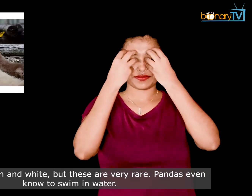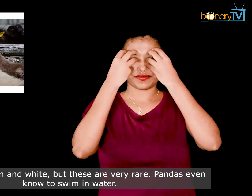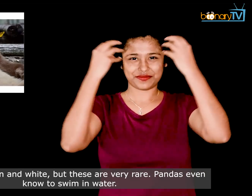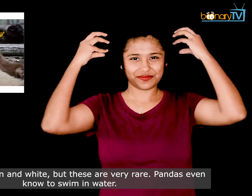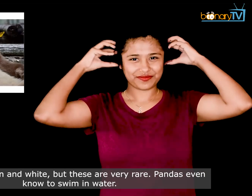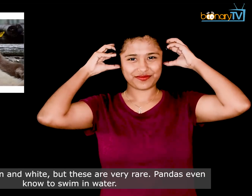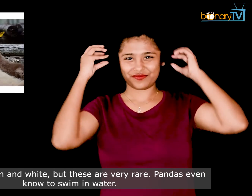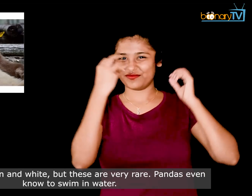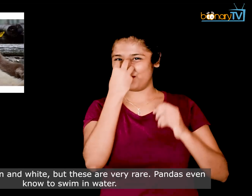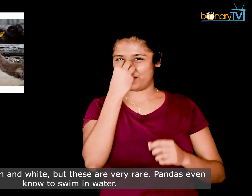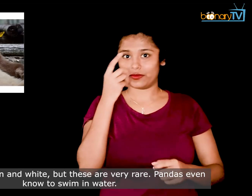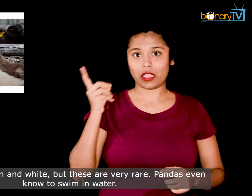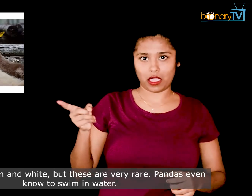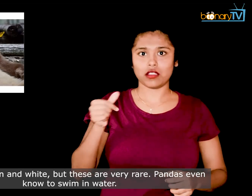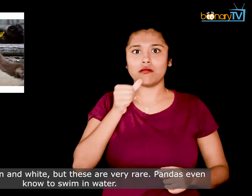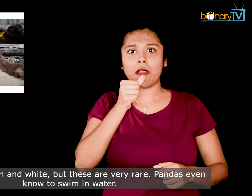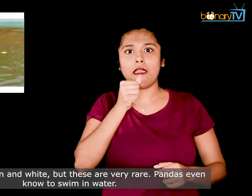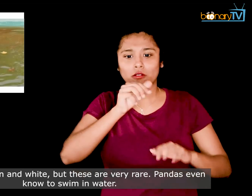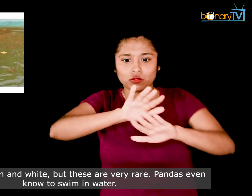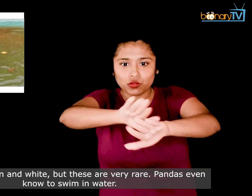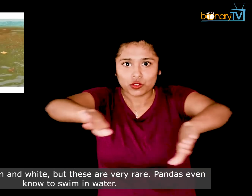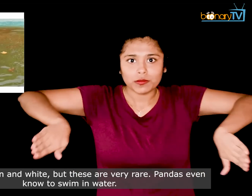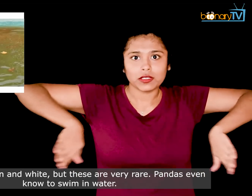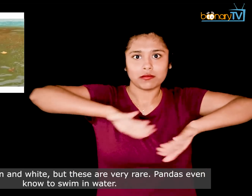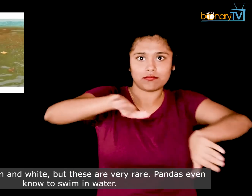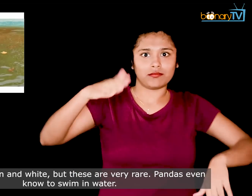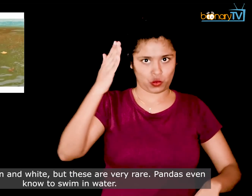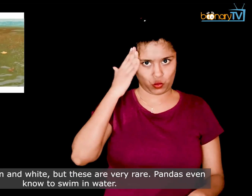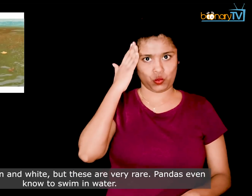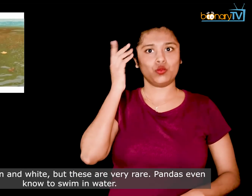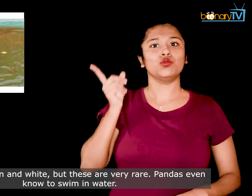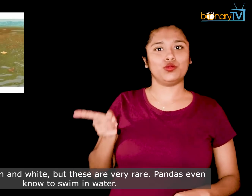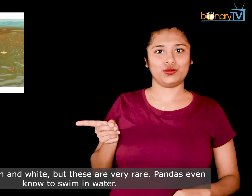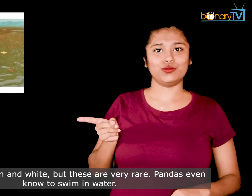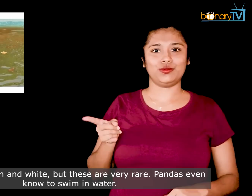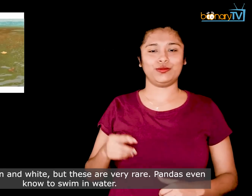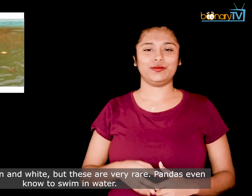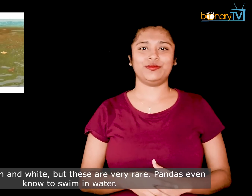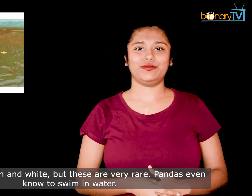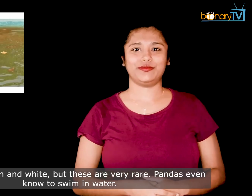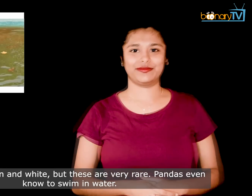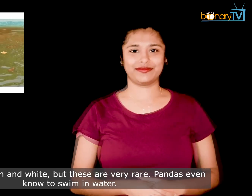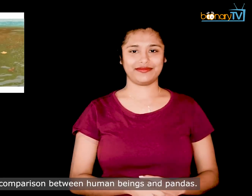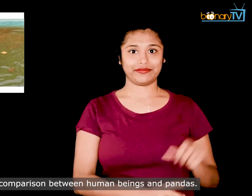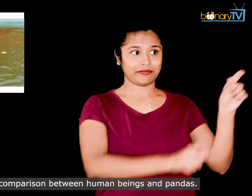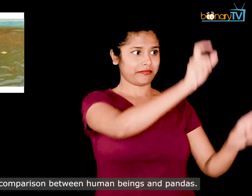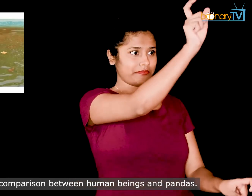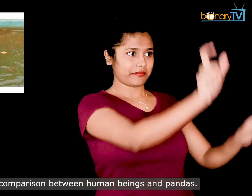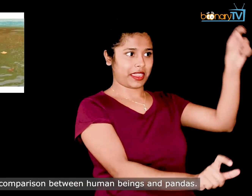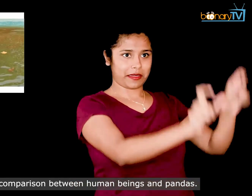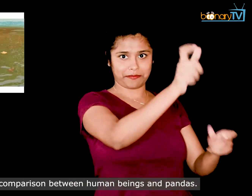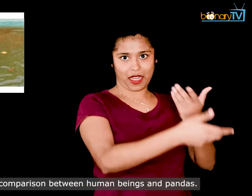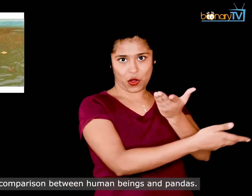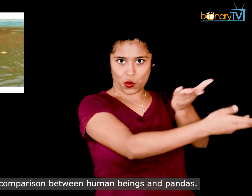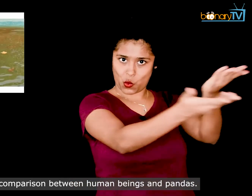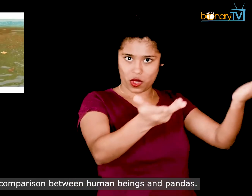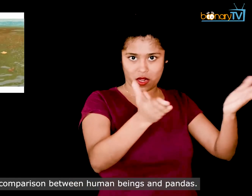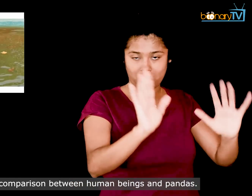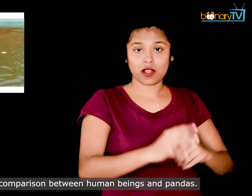Pandas even know to swim in water. If we make a comparison between